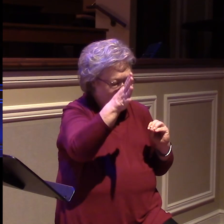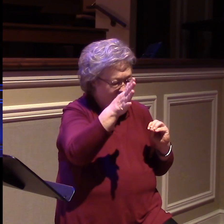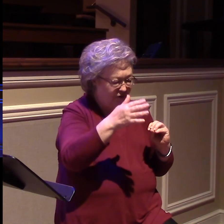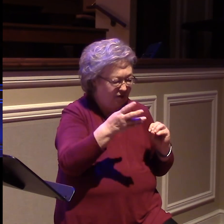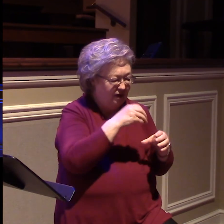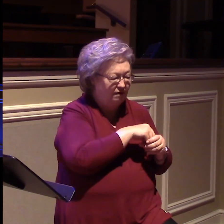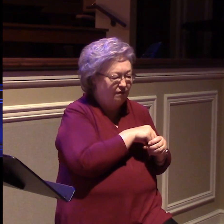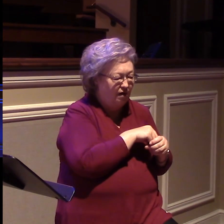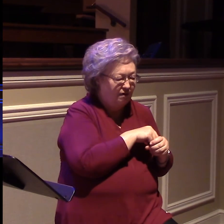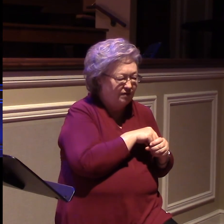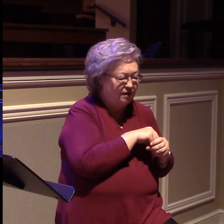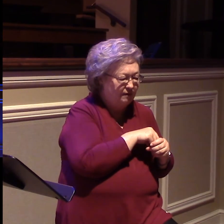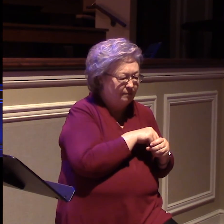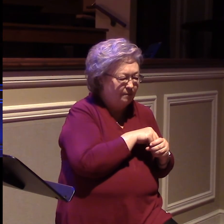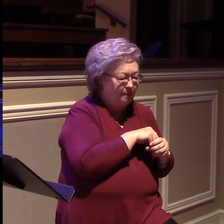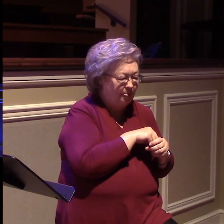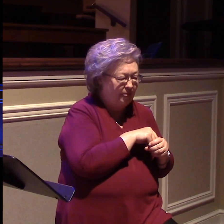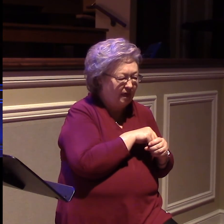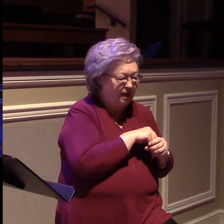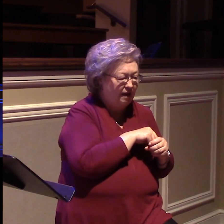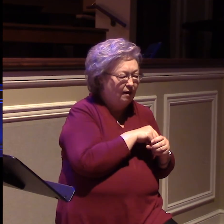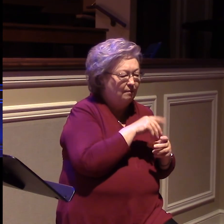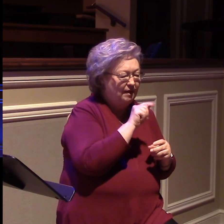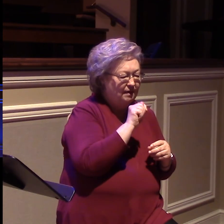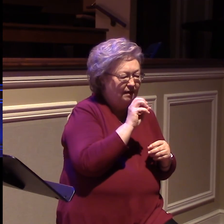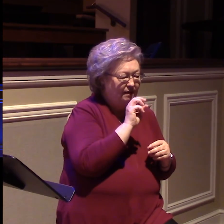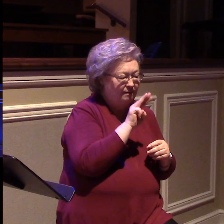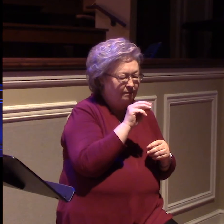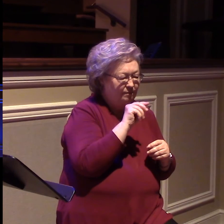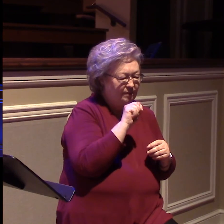Timothy imbibed the faith and went on to change the world.